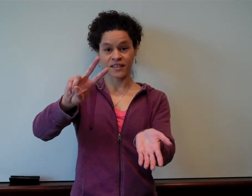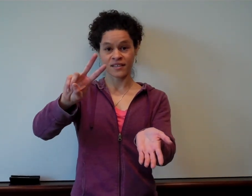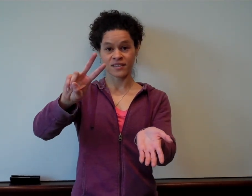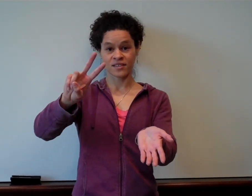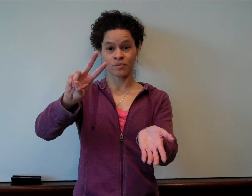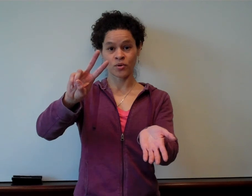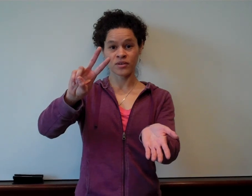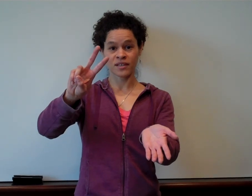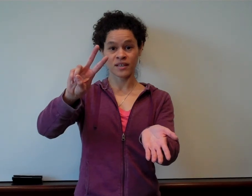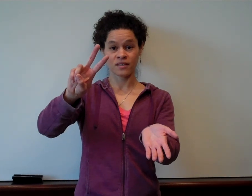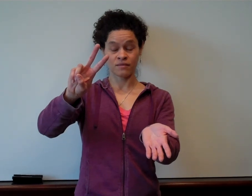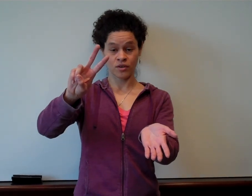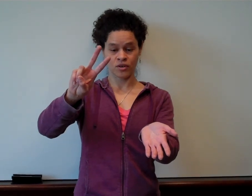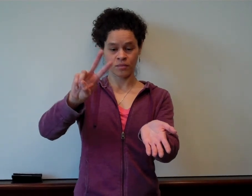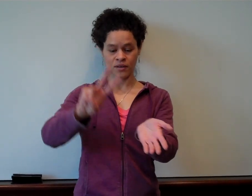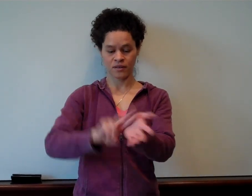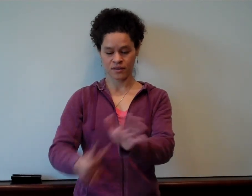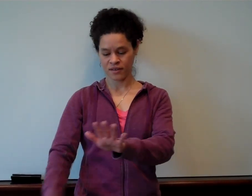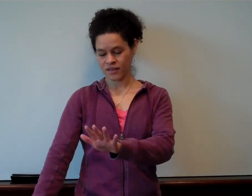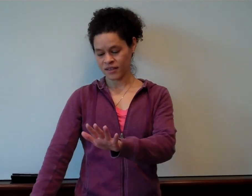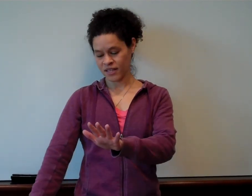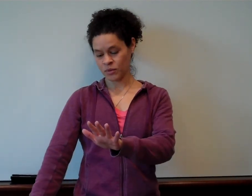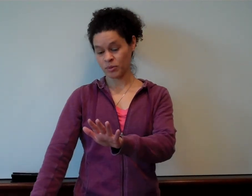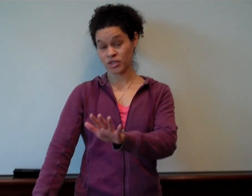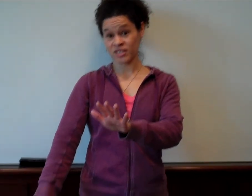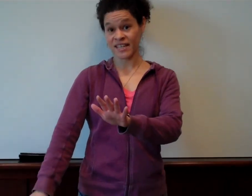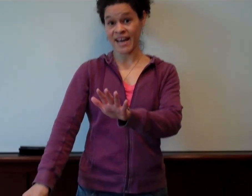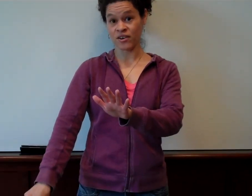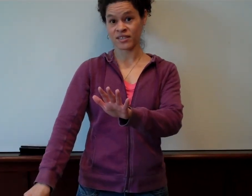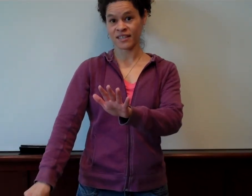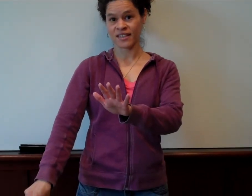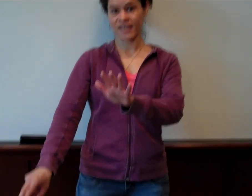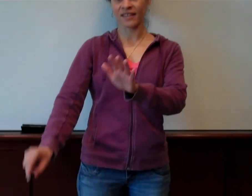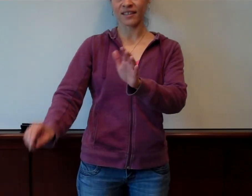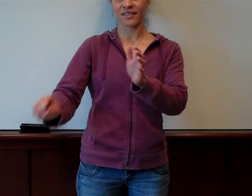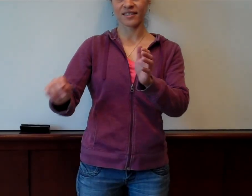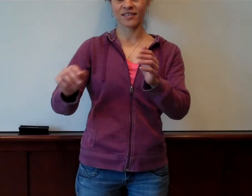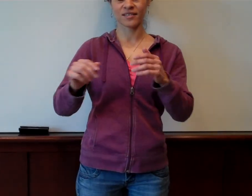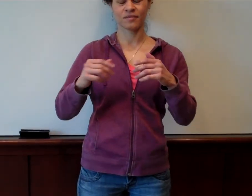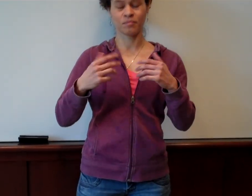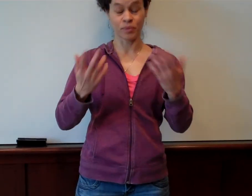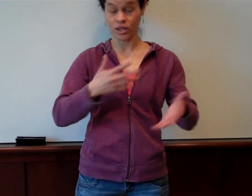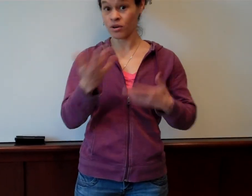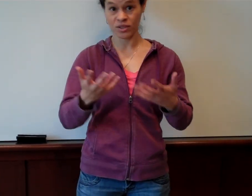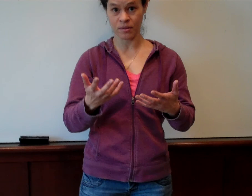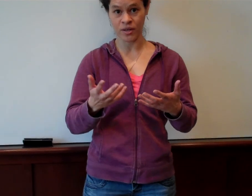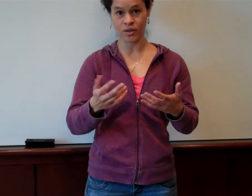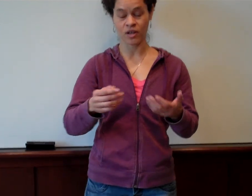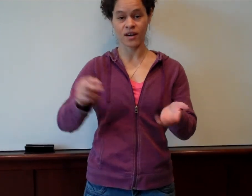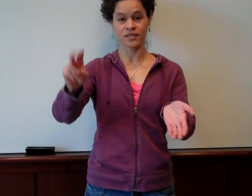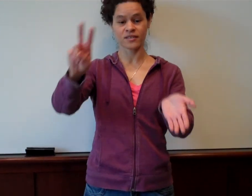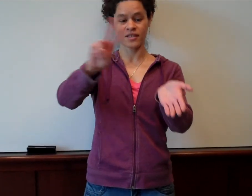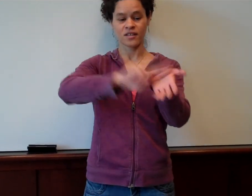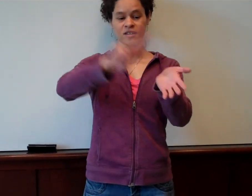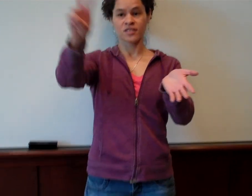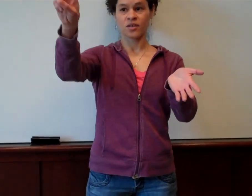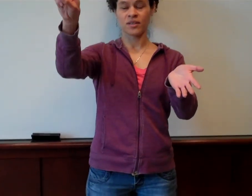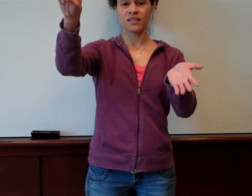is a subordinate verb, then we push it down to indicate that it's below some other clause. So an